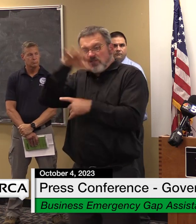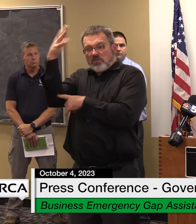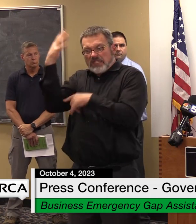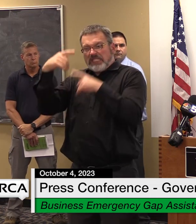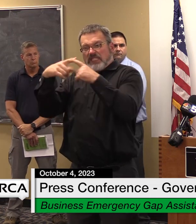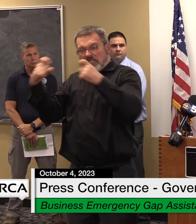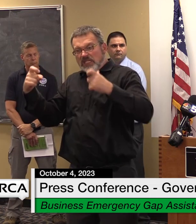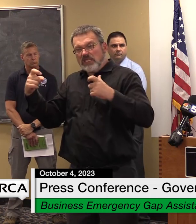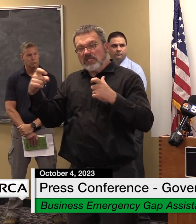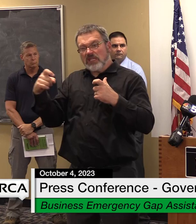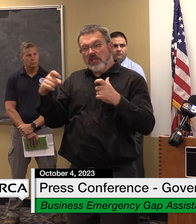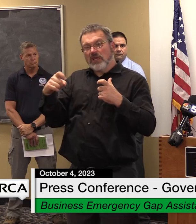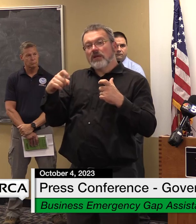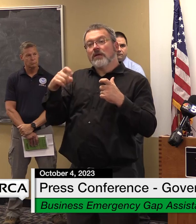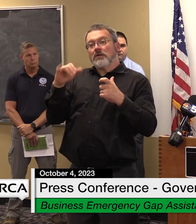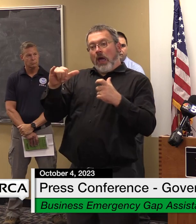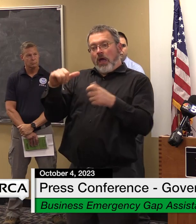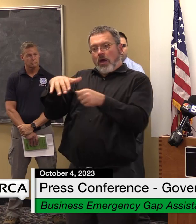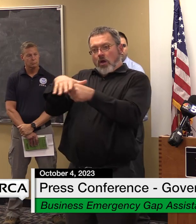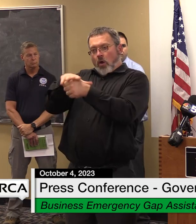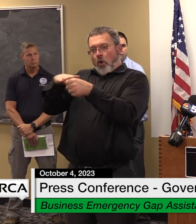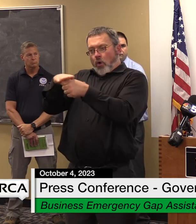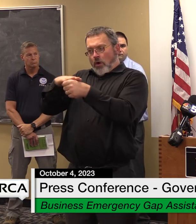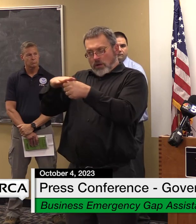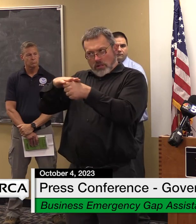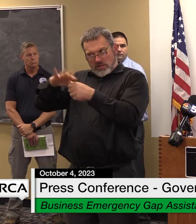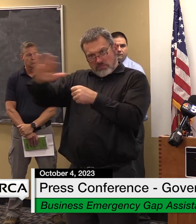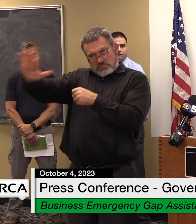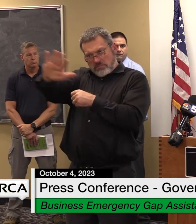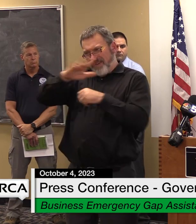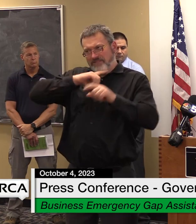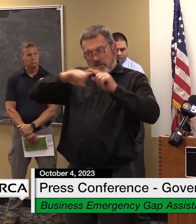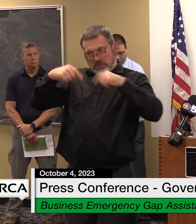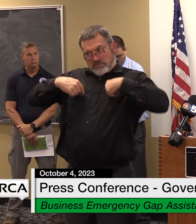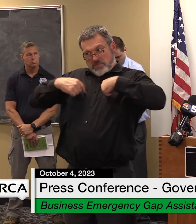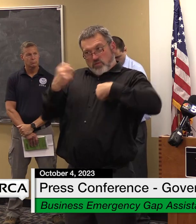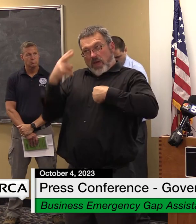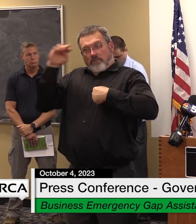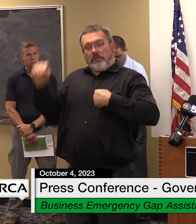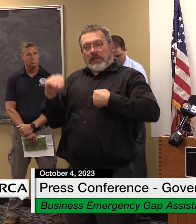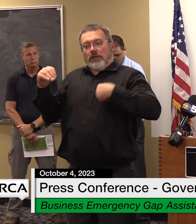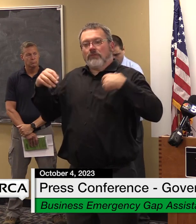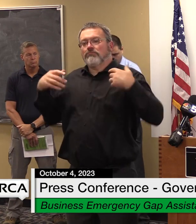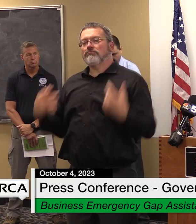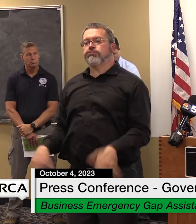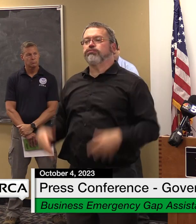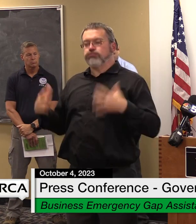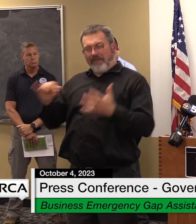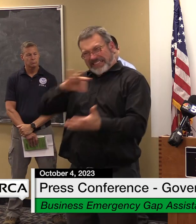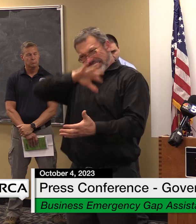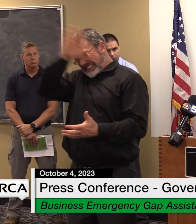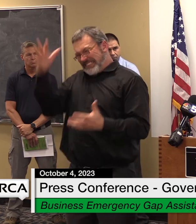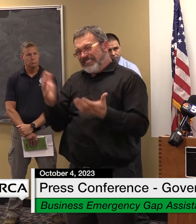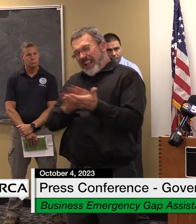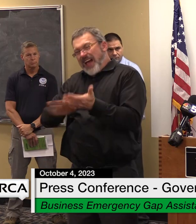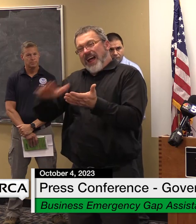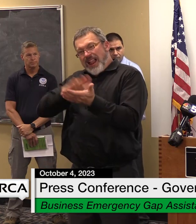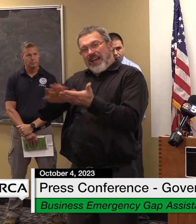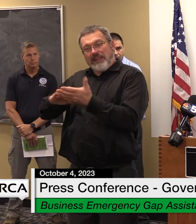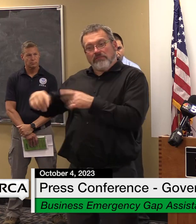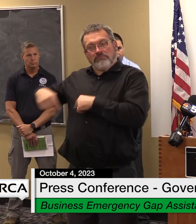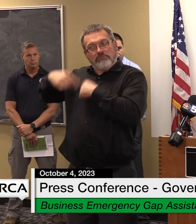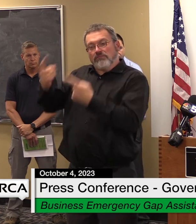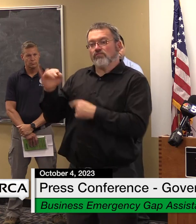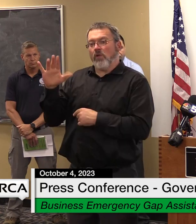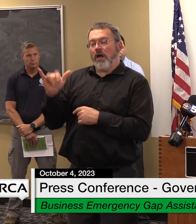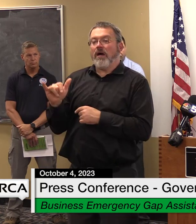municipalities. For all this success, however, we know there are ongoing challenges. Towns and cities have had their hands full for a very long time. There are